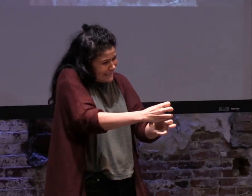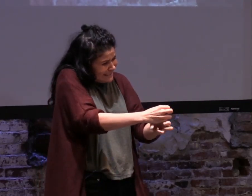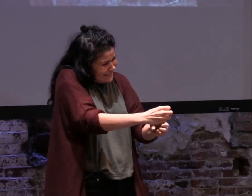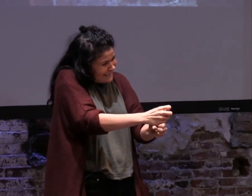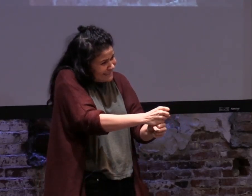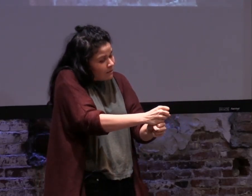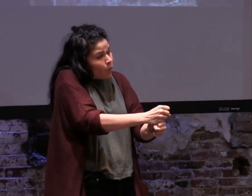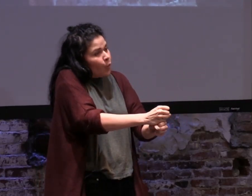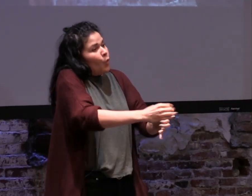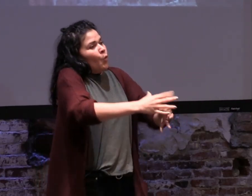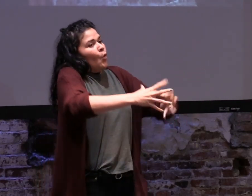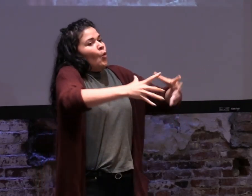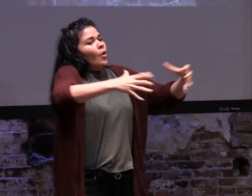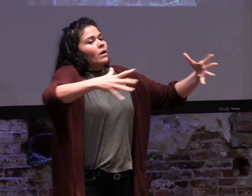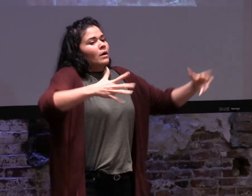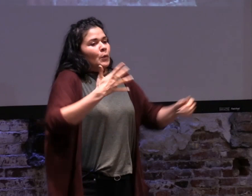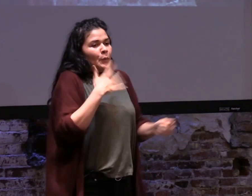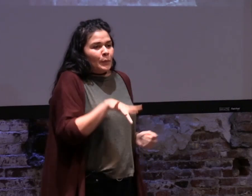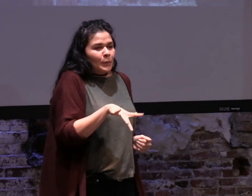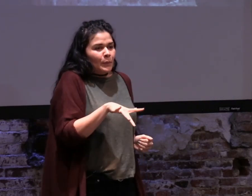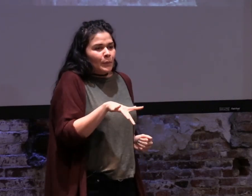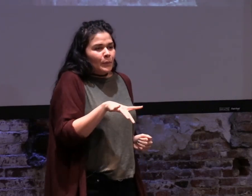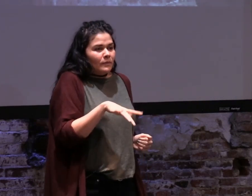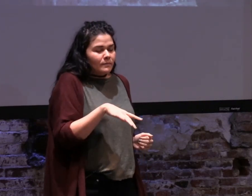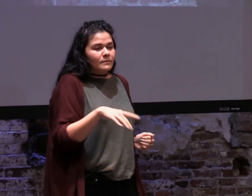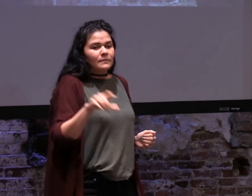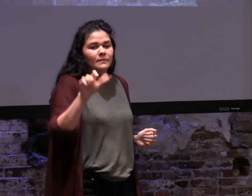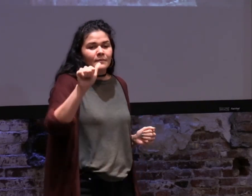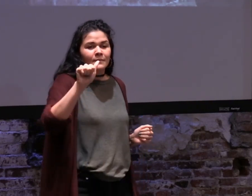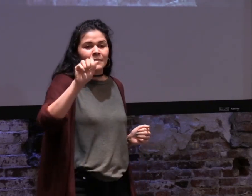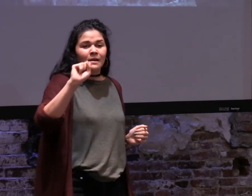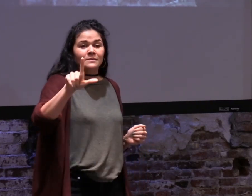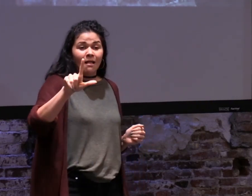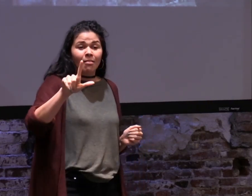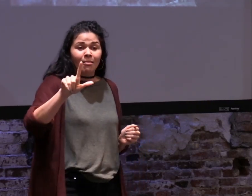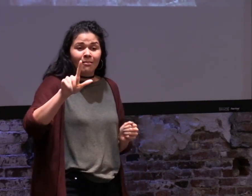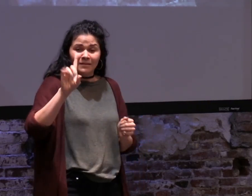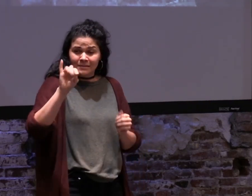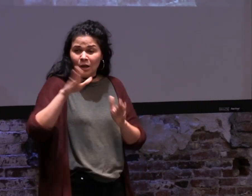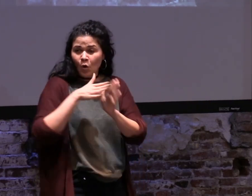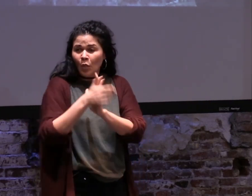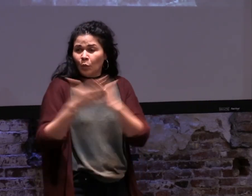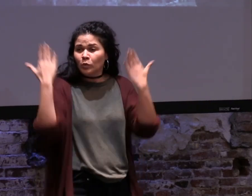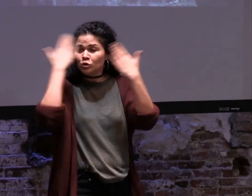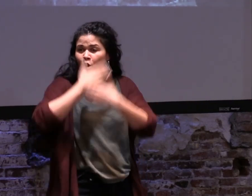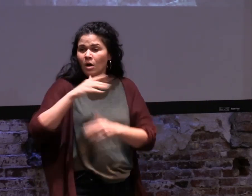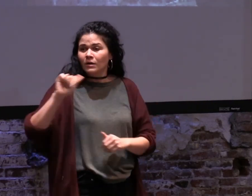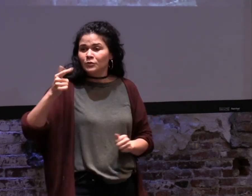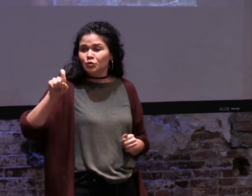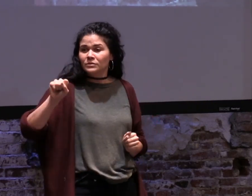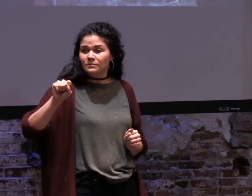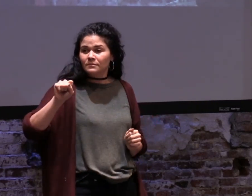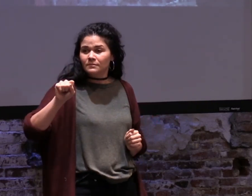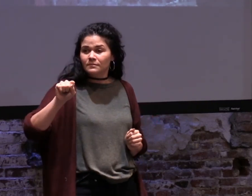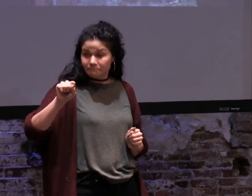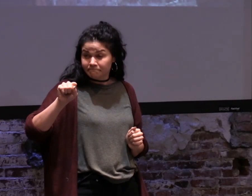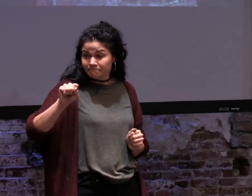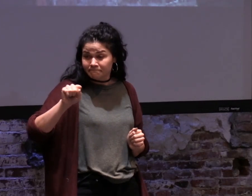community and how it might have gotten smaller and now is going to expand again through the